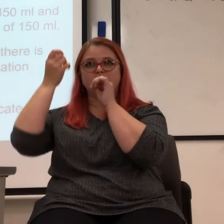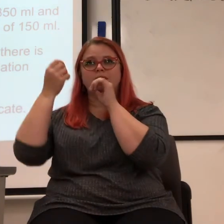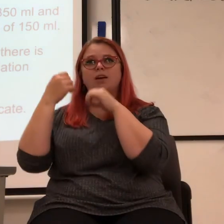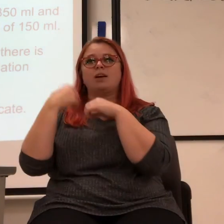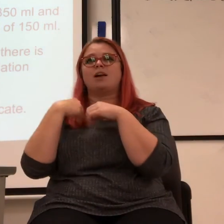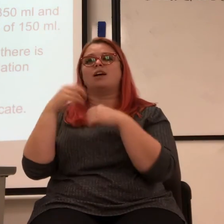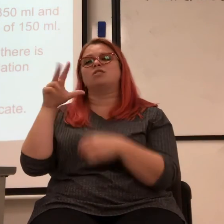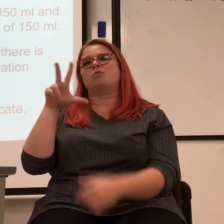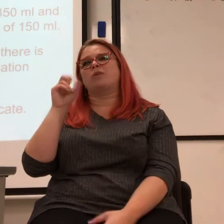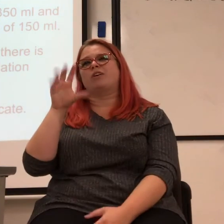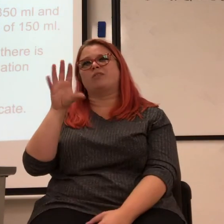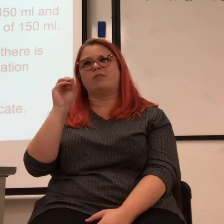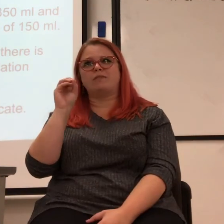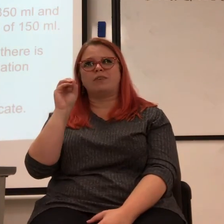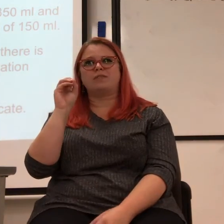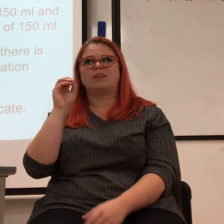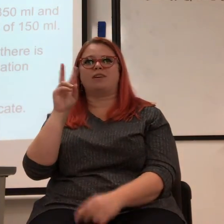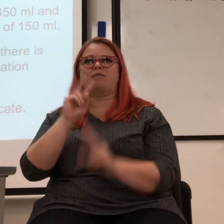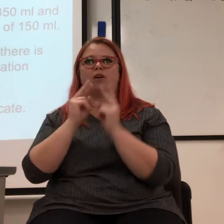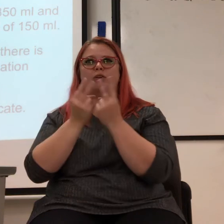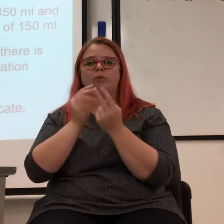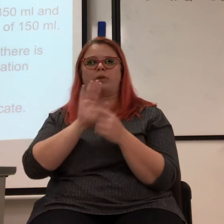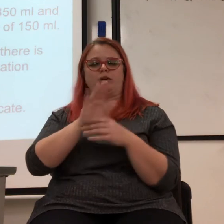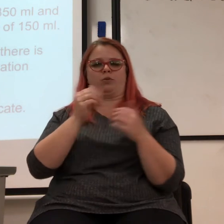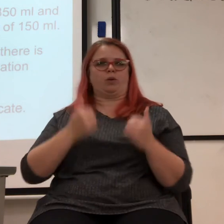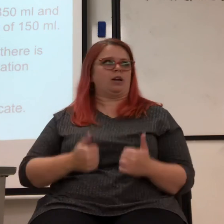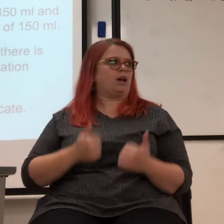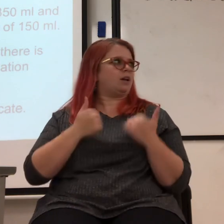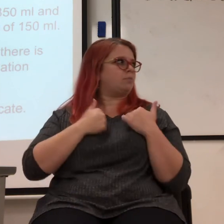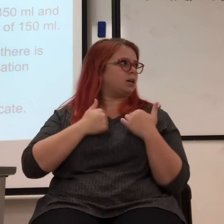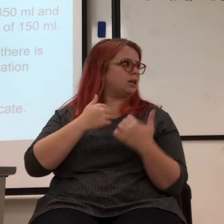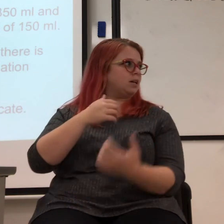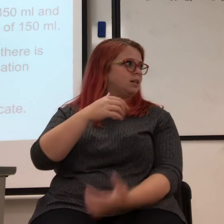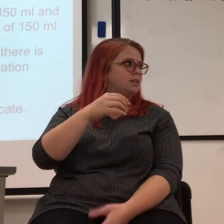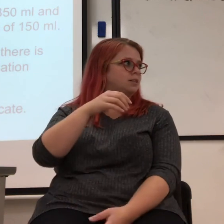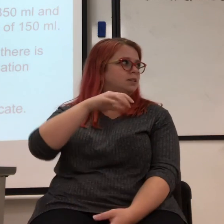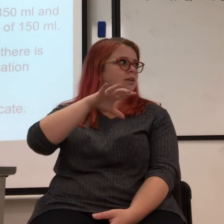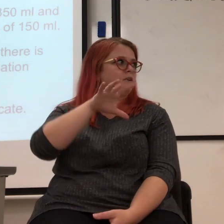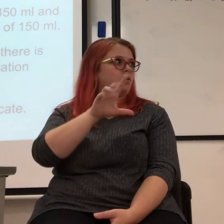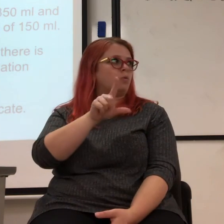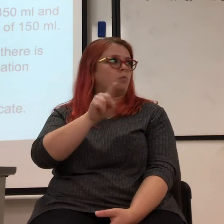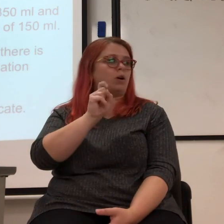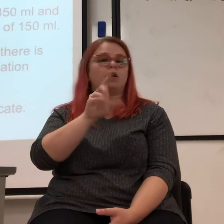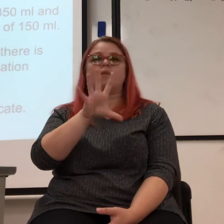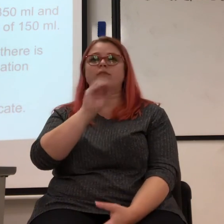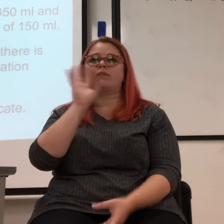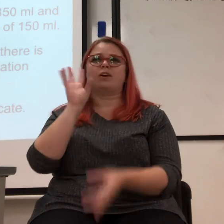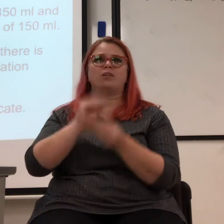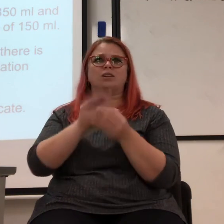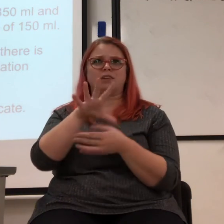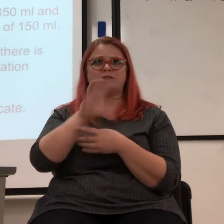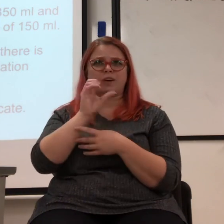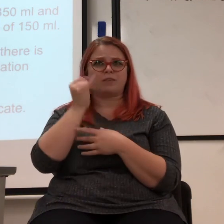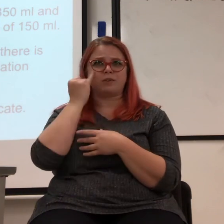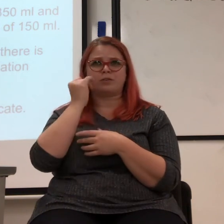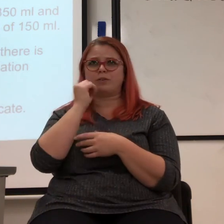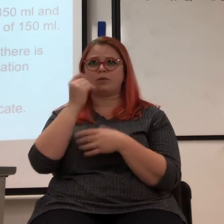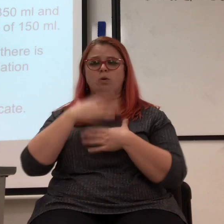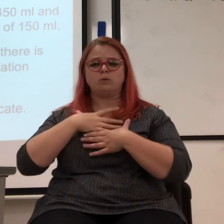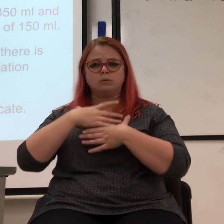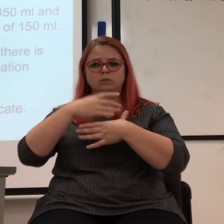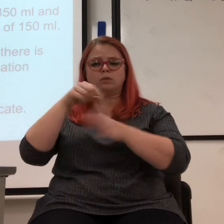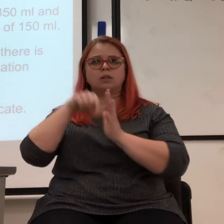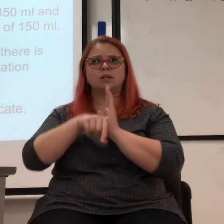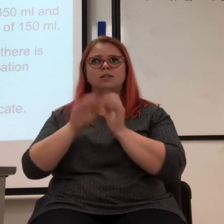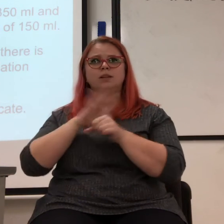150, that's 500. So theoretically, if you don't take a deeper breath than 500, there's no fresh air reaching the